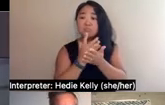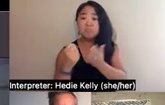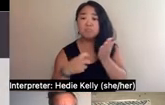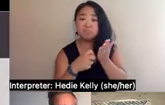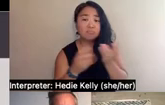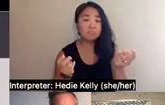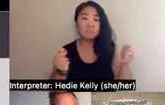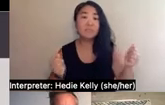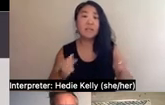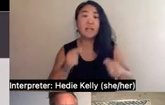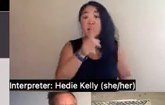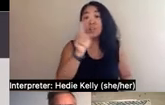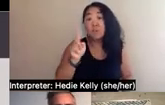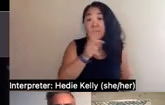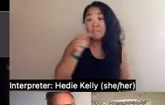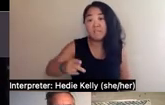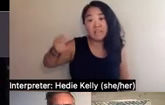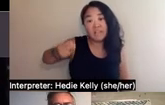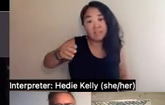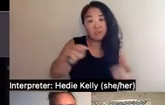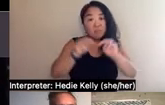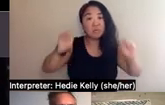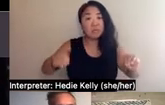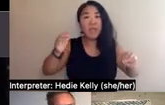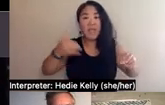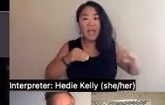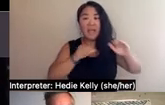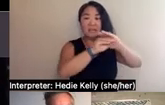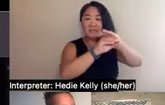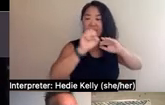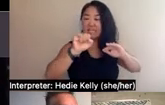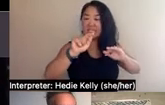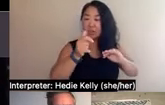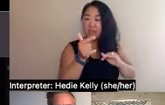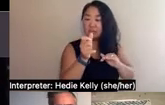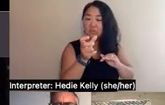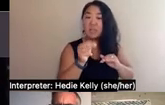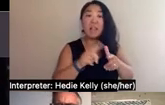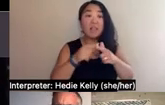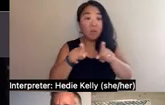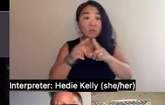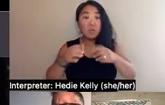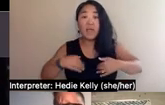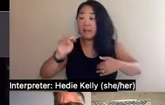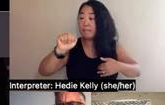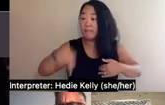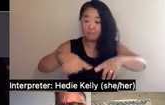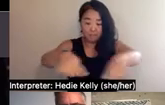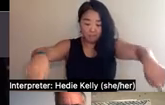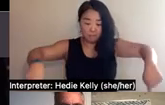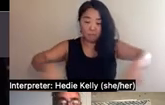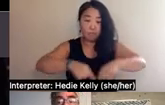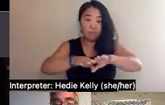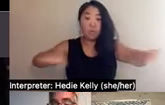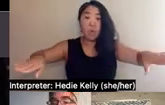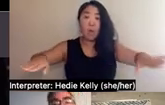This is at the Philadelphia History Museum, where we had an installation and the map on the floor allowed people to interact with the perimeter. This has sort of had some foreshadowing of some of